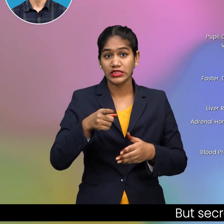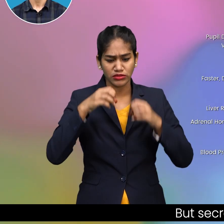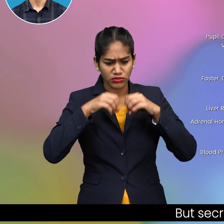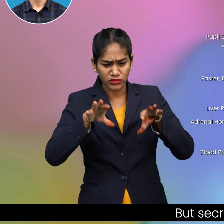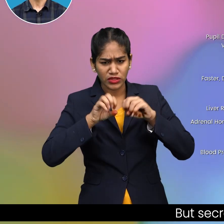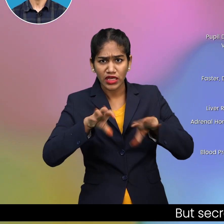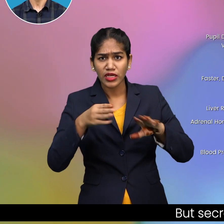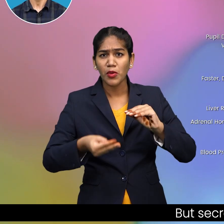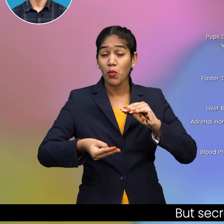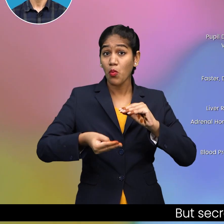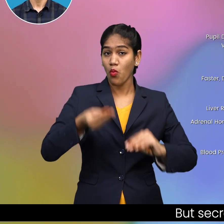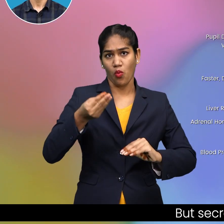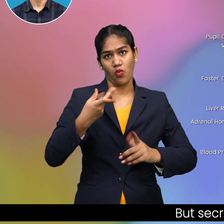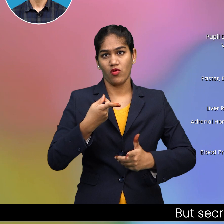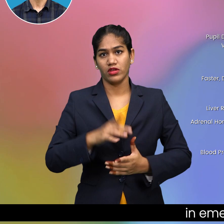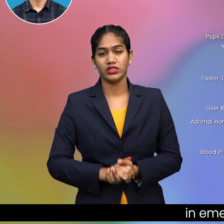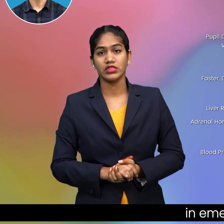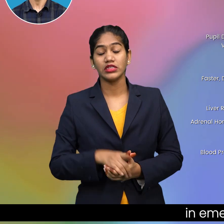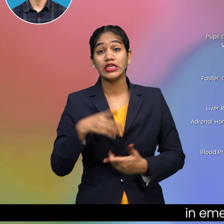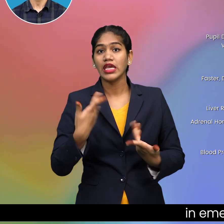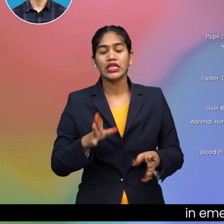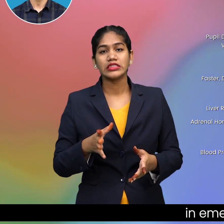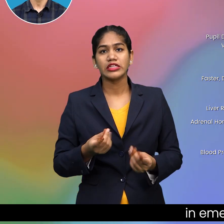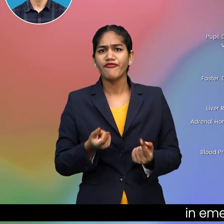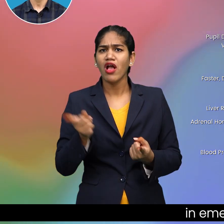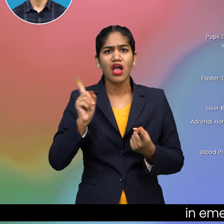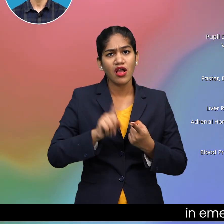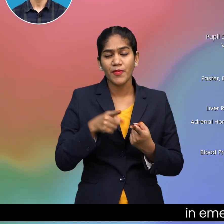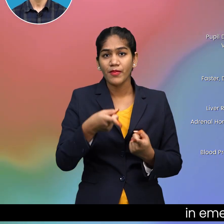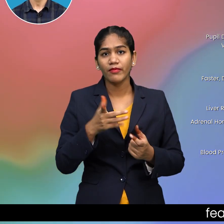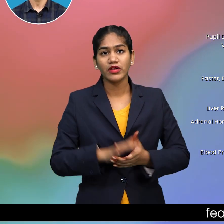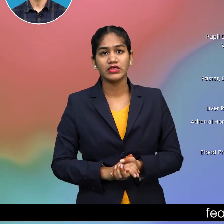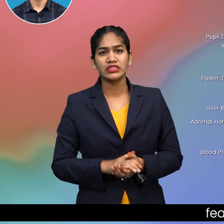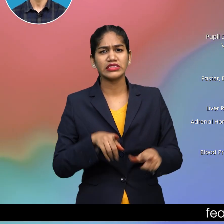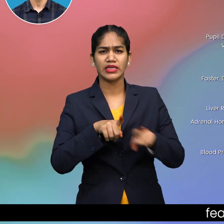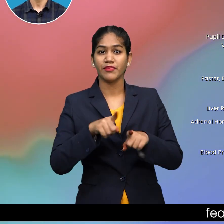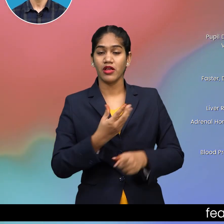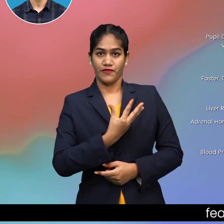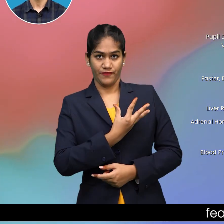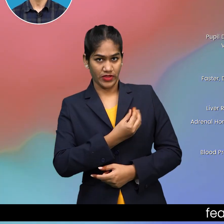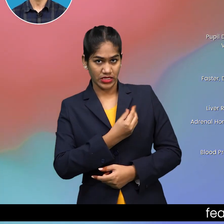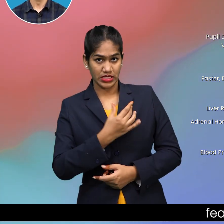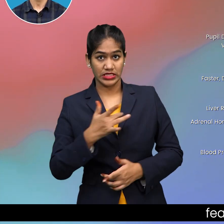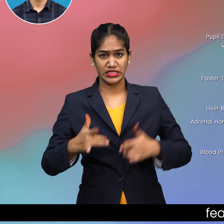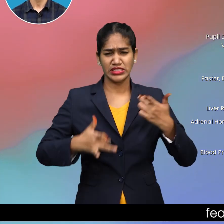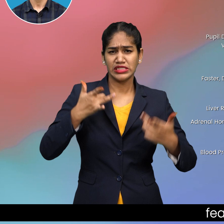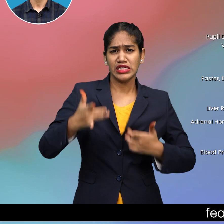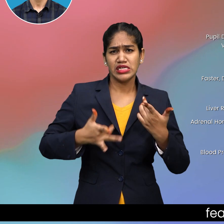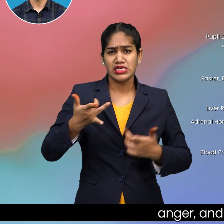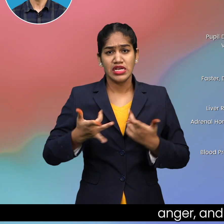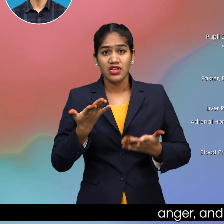in excess in emergencies like fear,